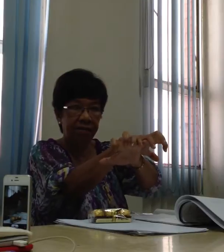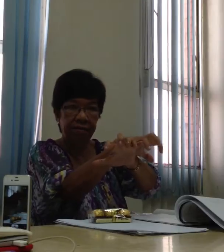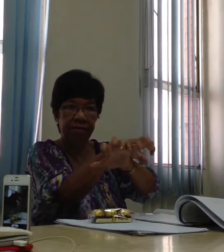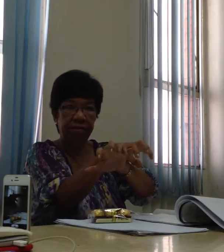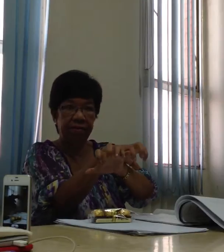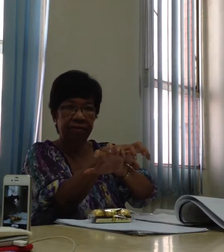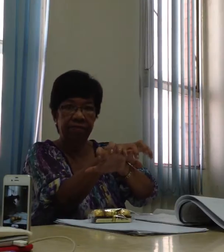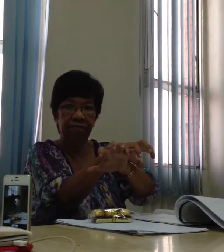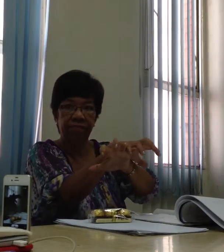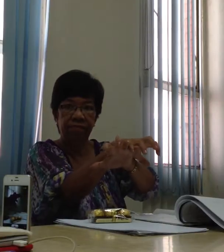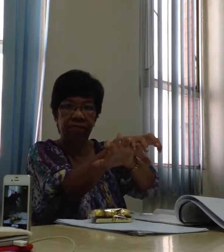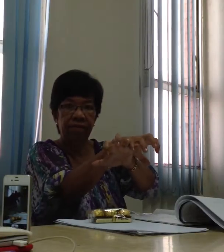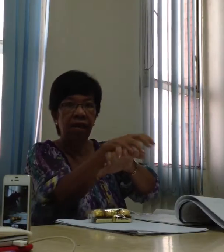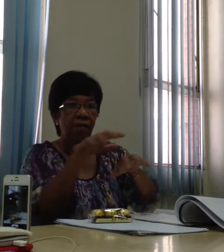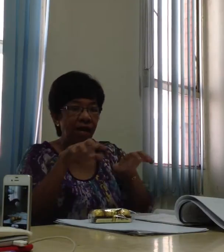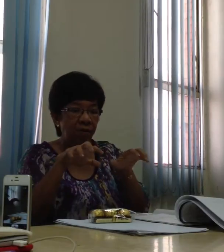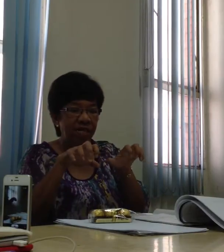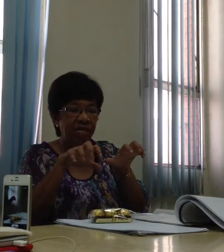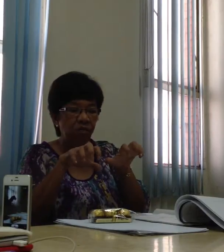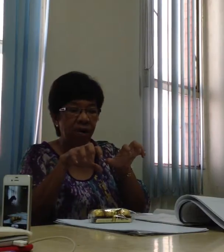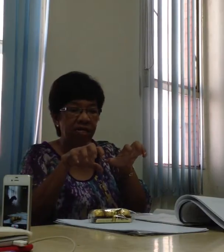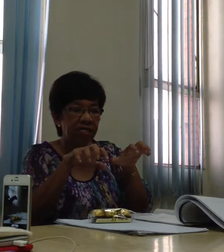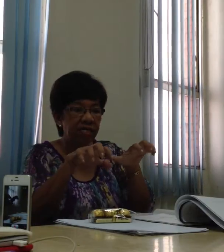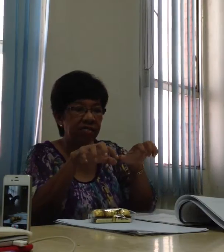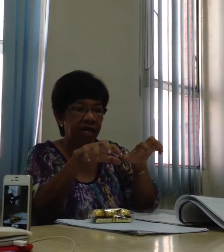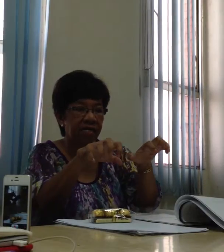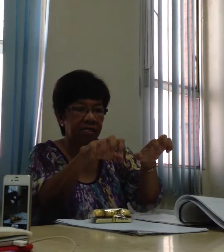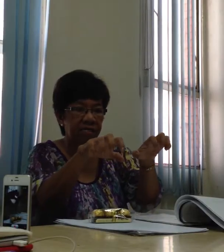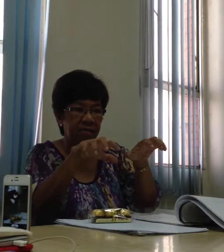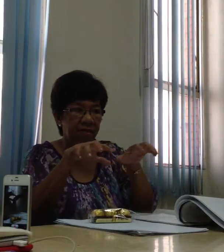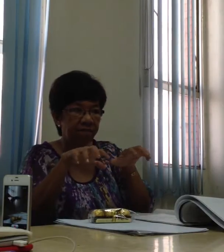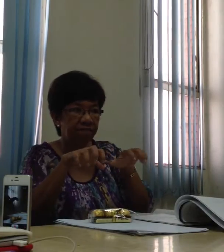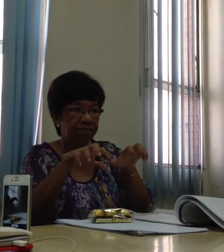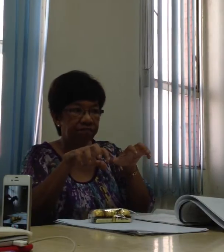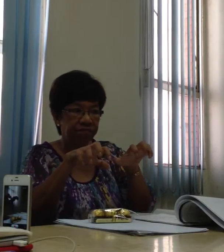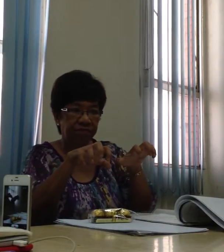Spider. By the way, this one is insects.